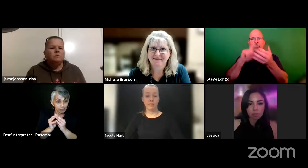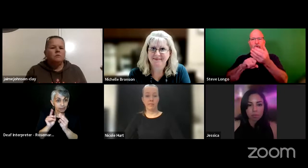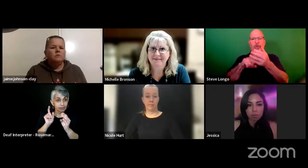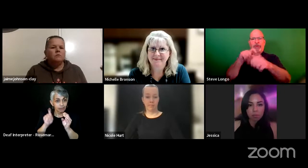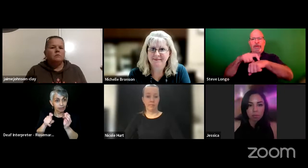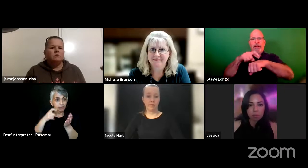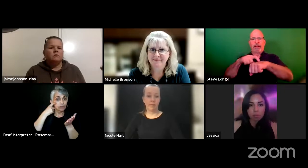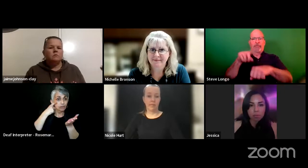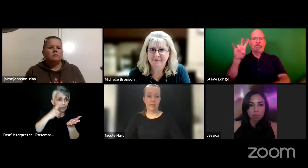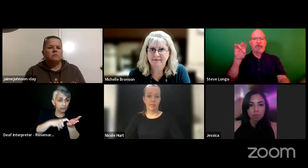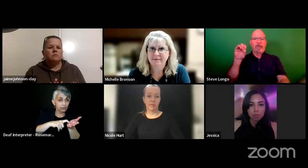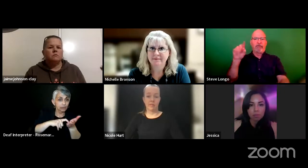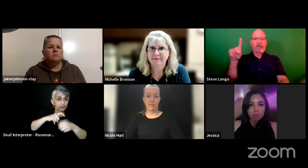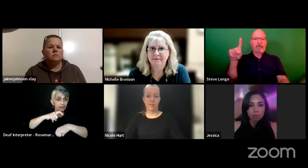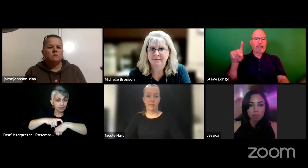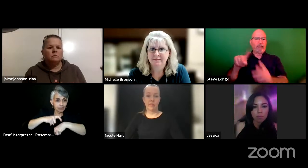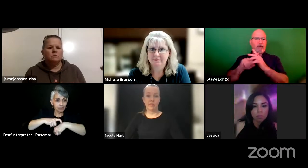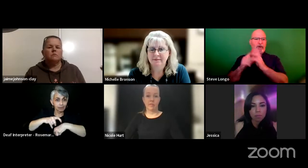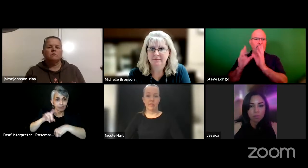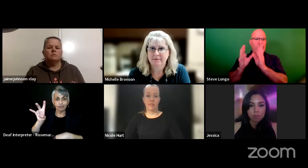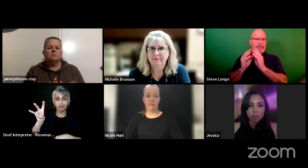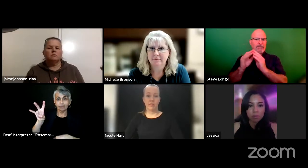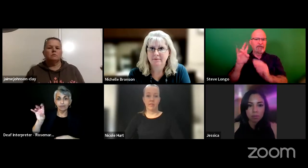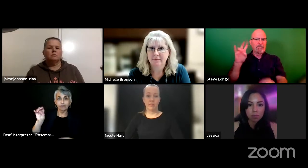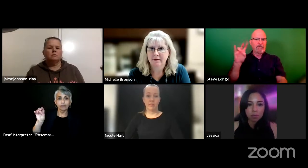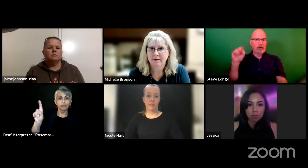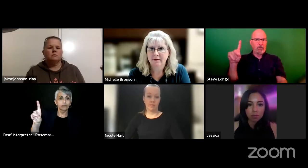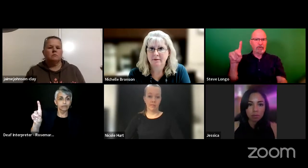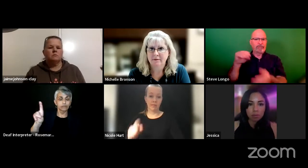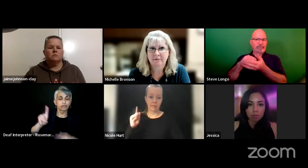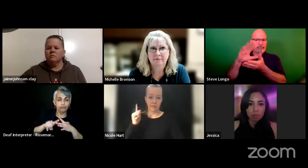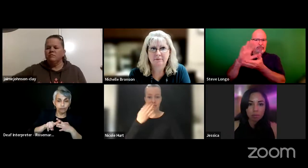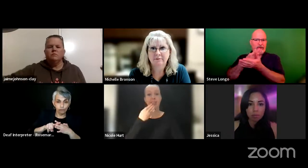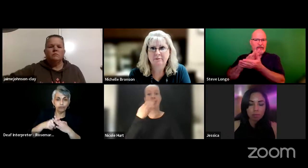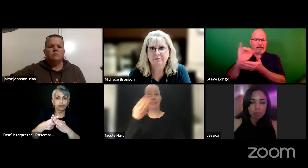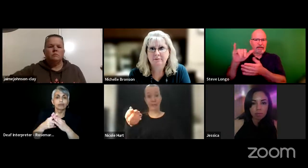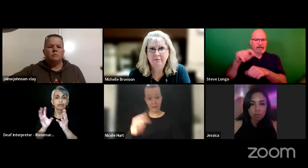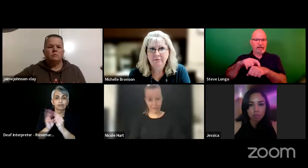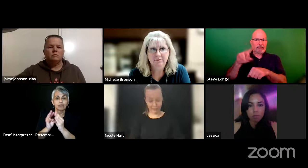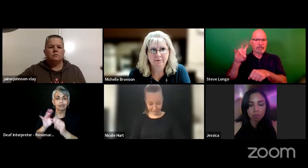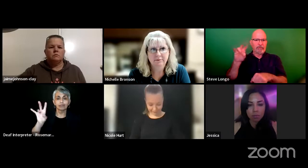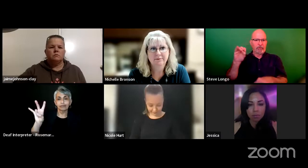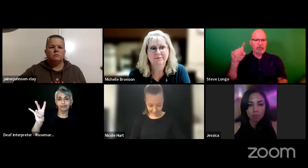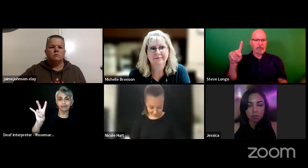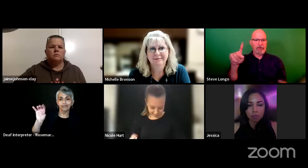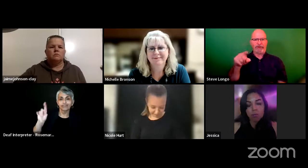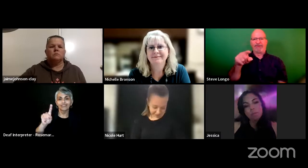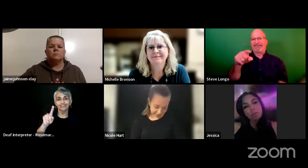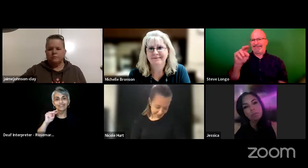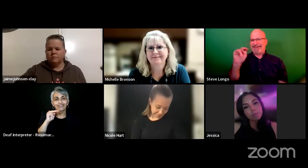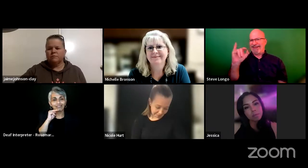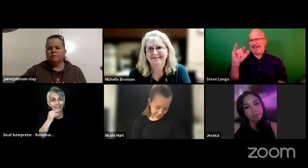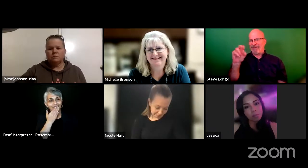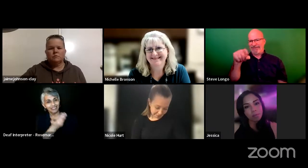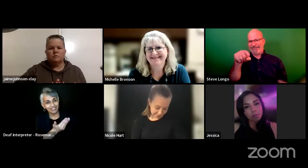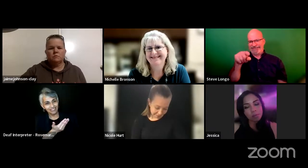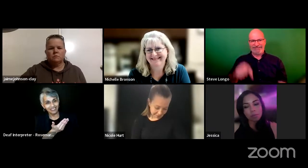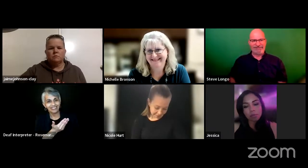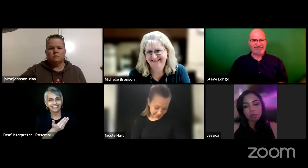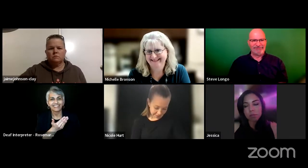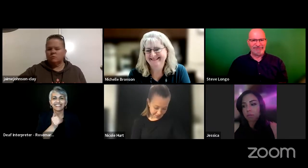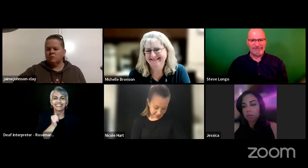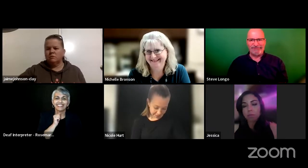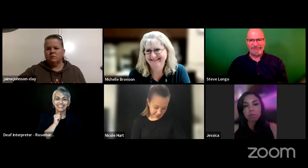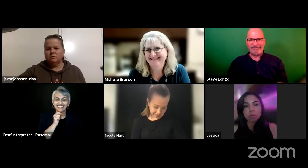We want to note that we started the meeting at 7:01